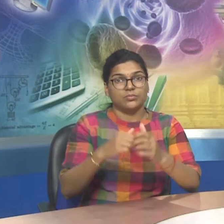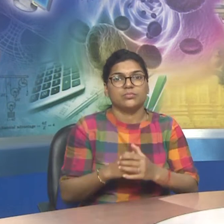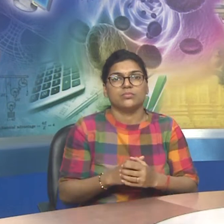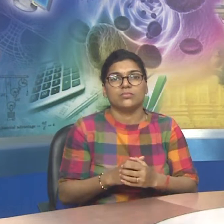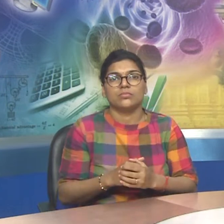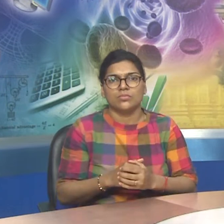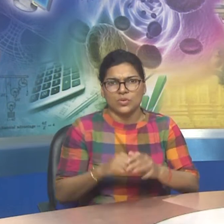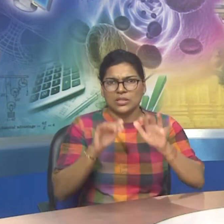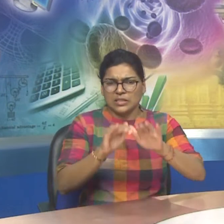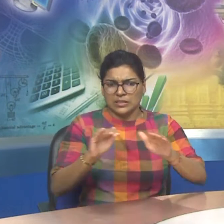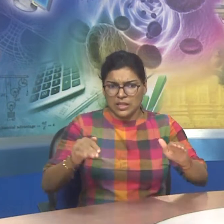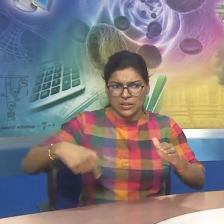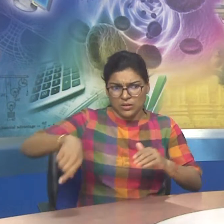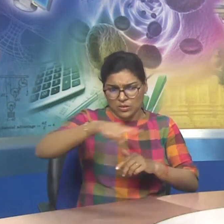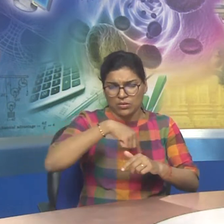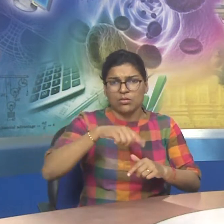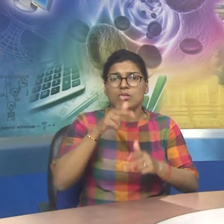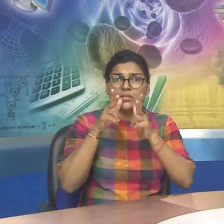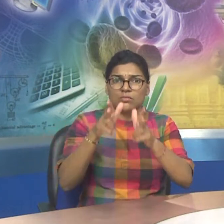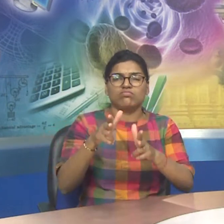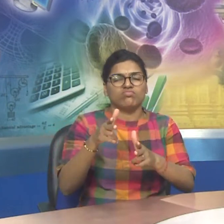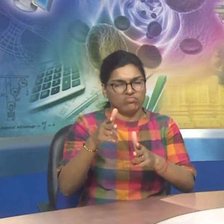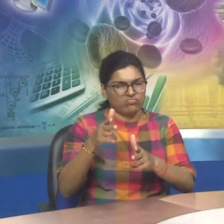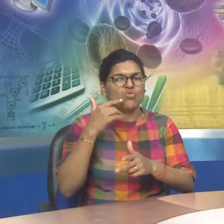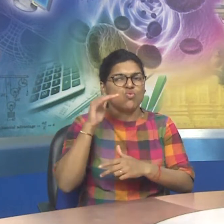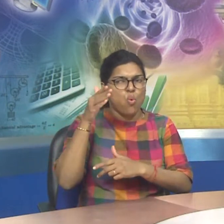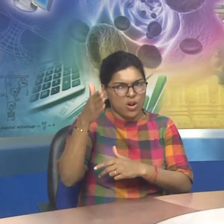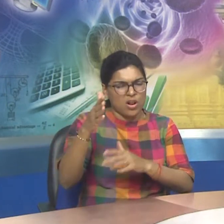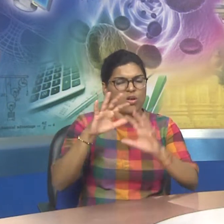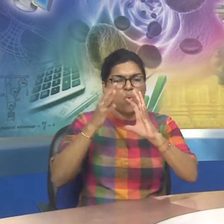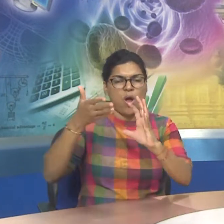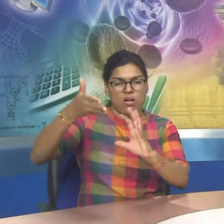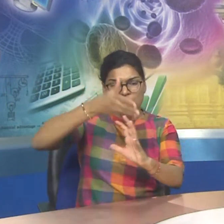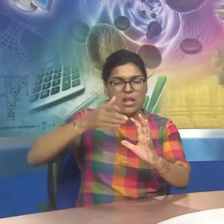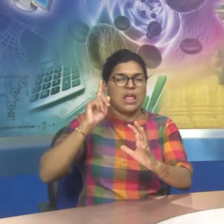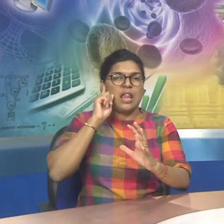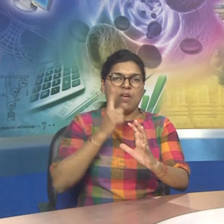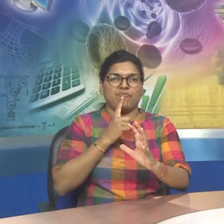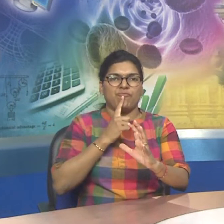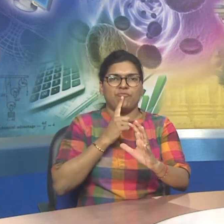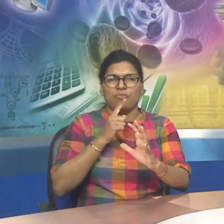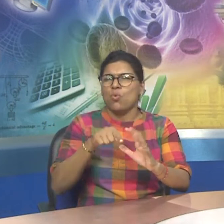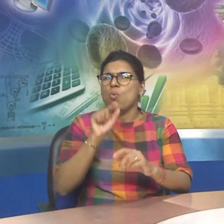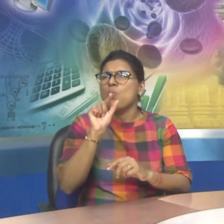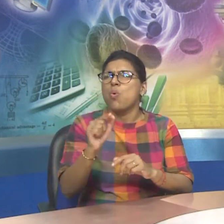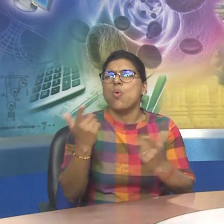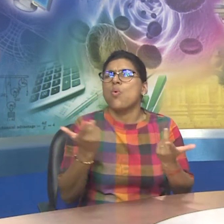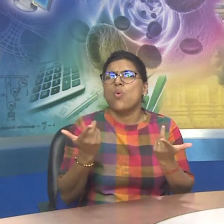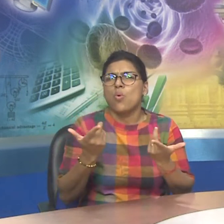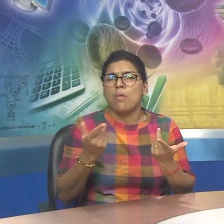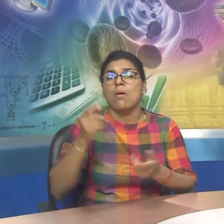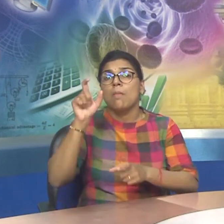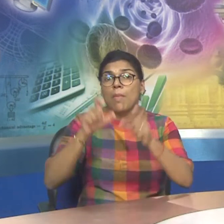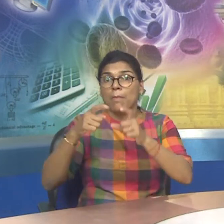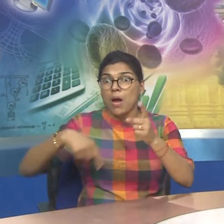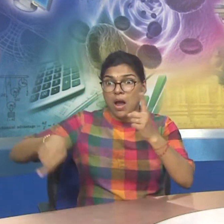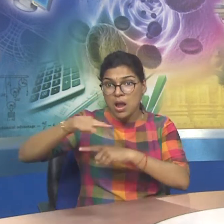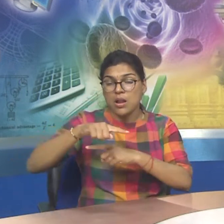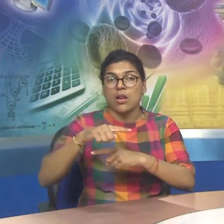Answer of question number 6. The child calls it a deaf world because it